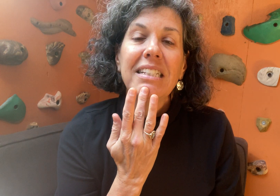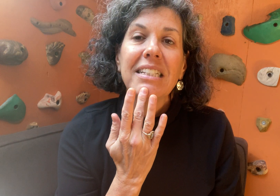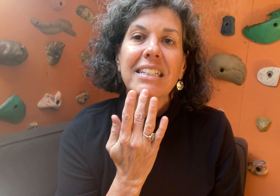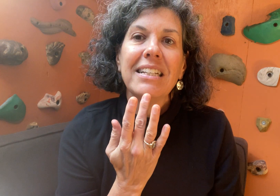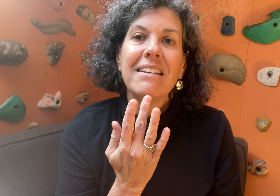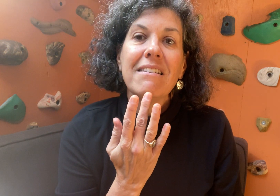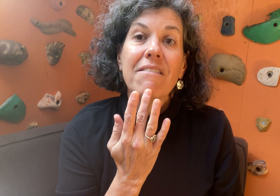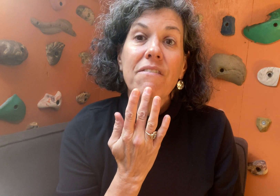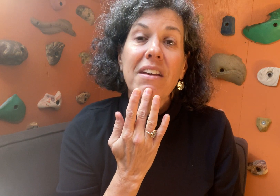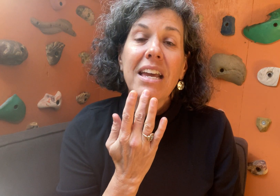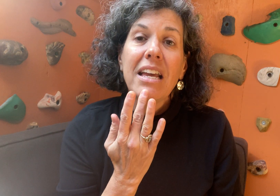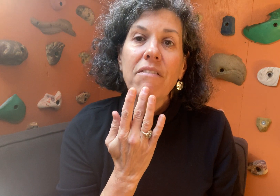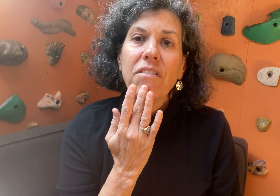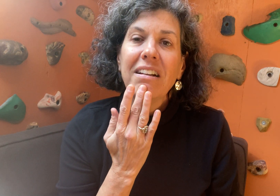favorite, favorite,